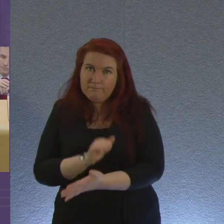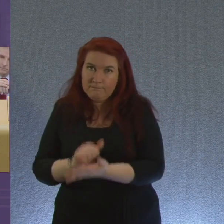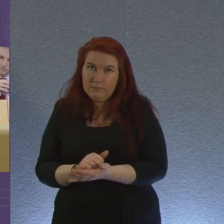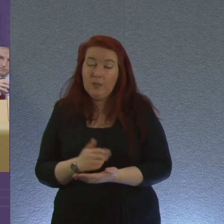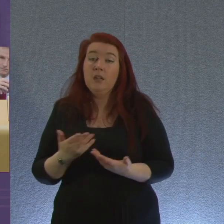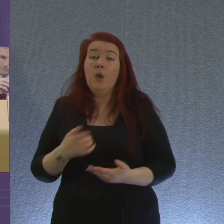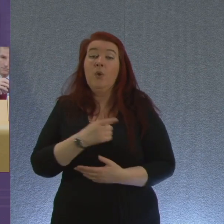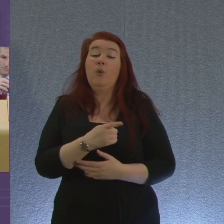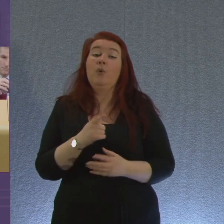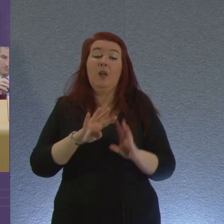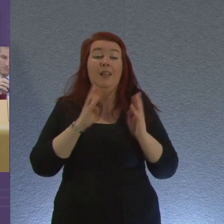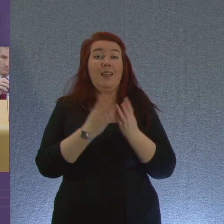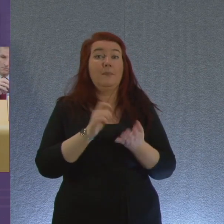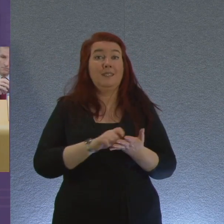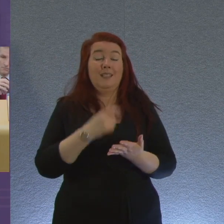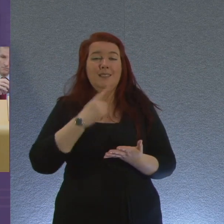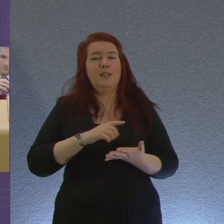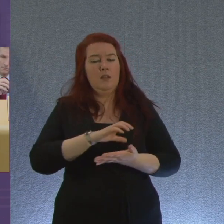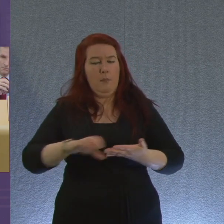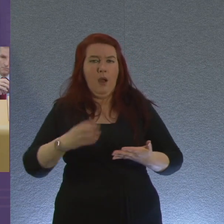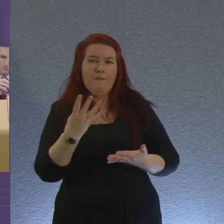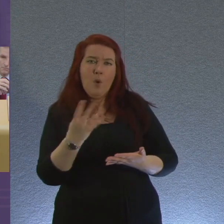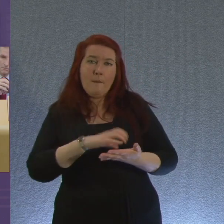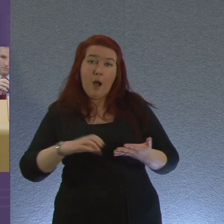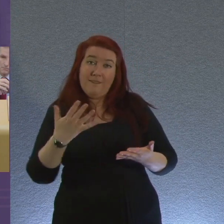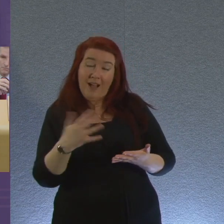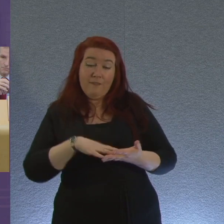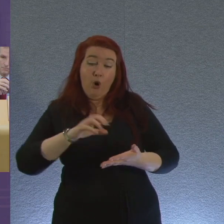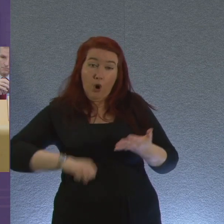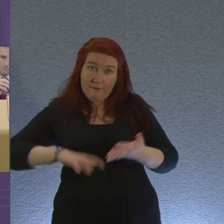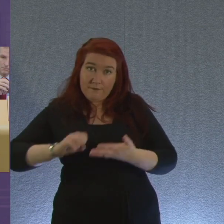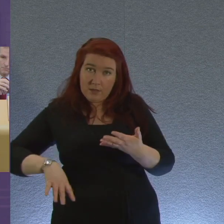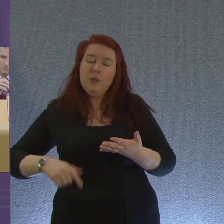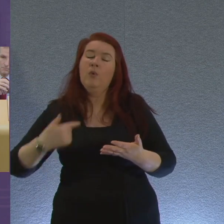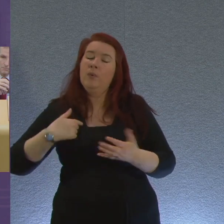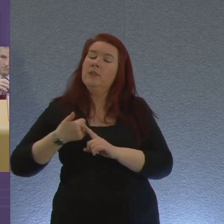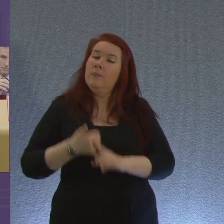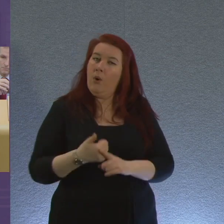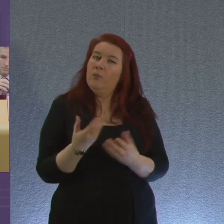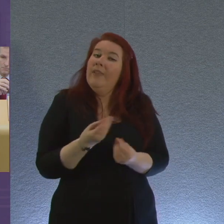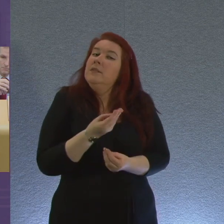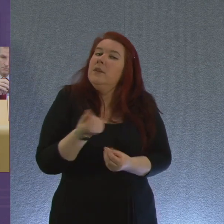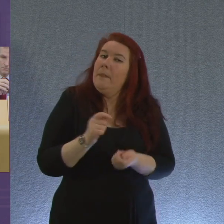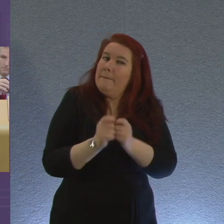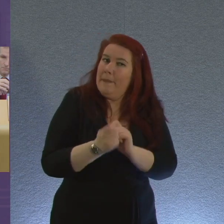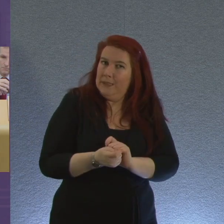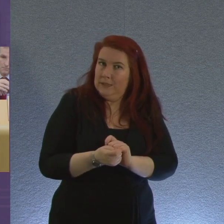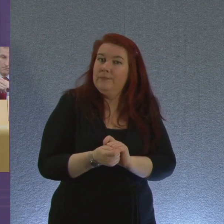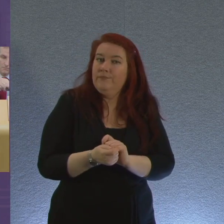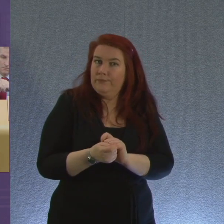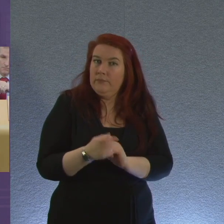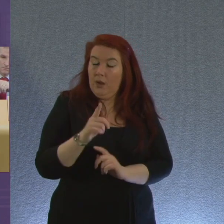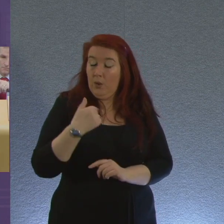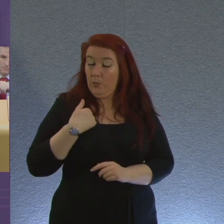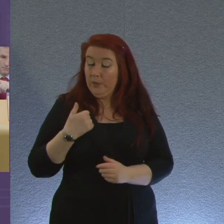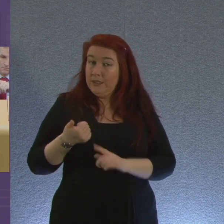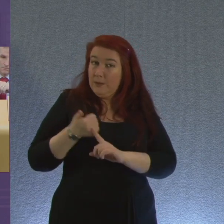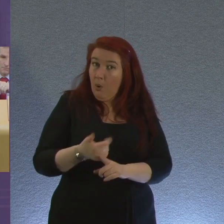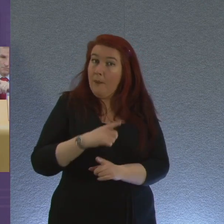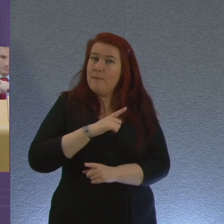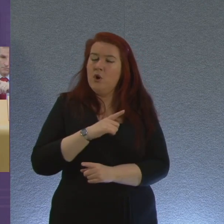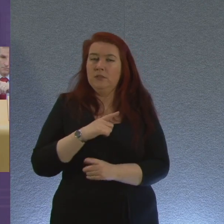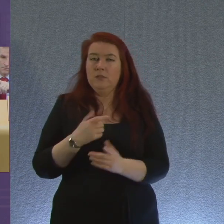of schedules for Part 5, we will support this bill with some minor amendments. We support it not least because the bill contains some vital